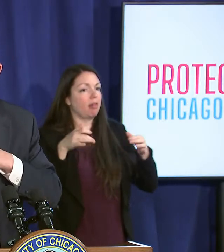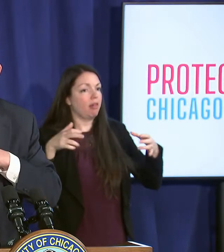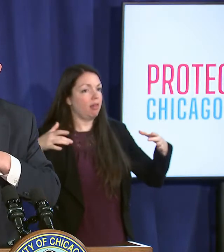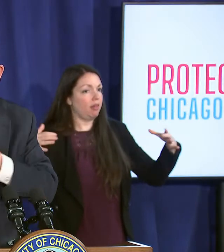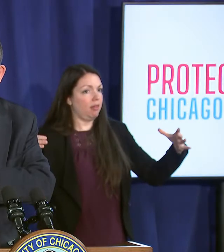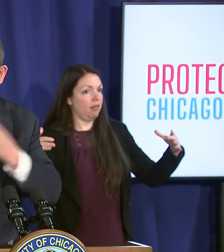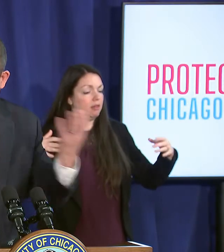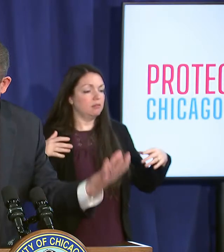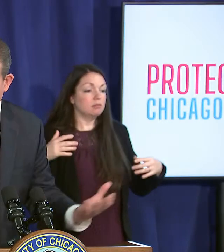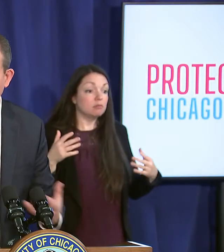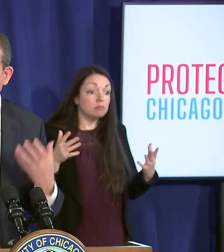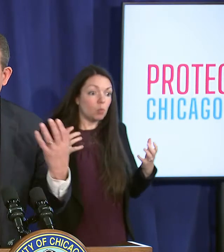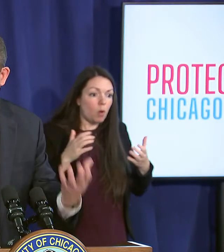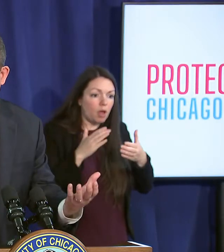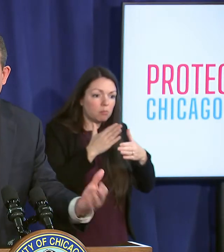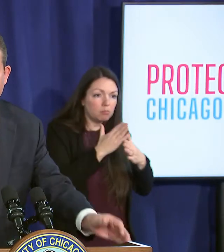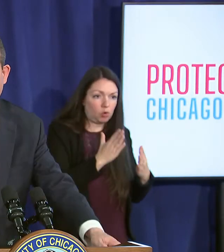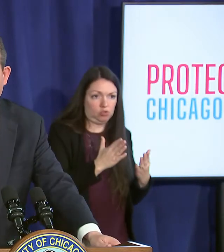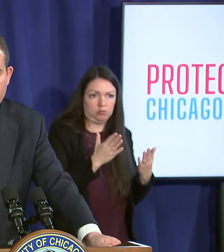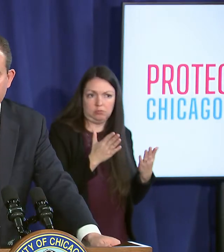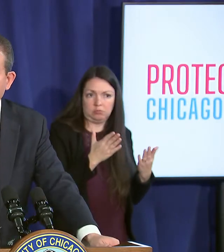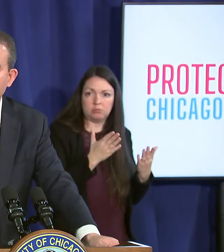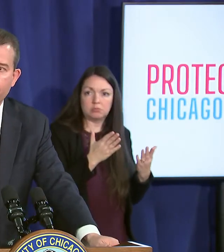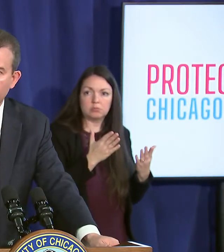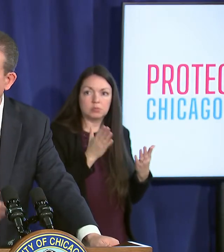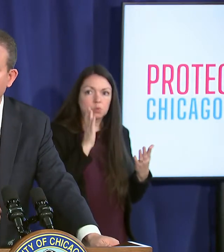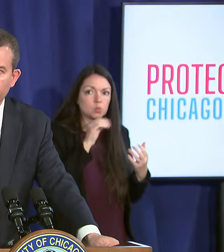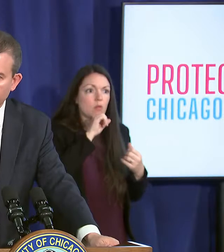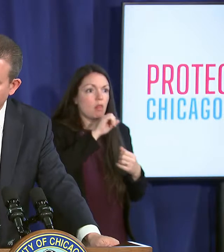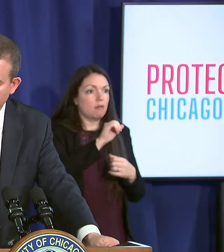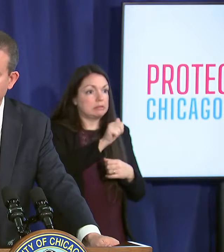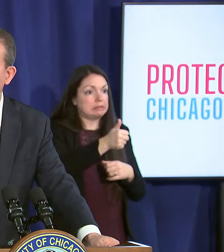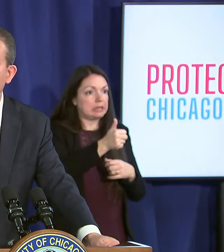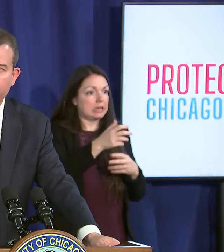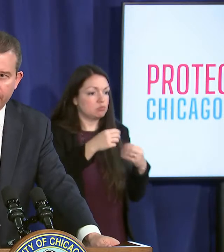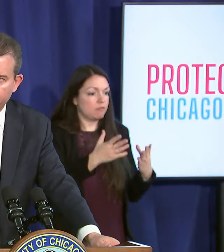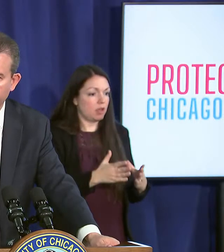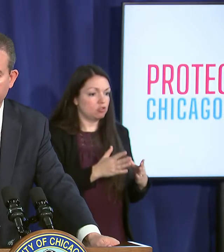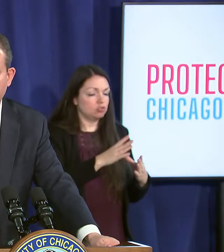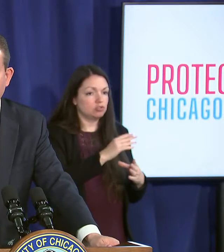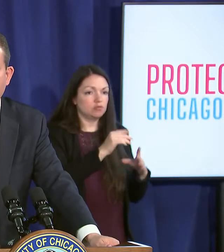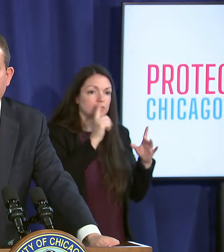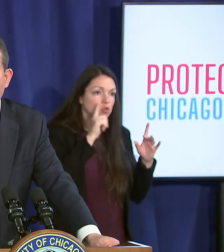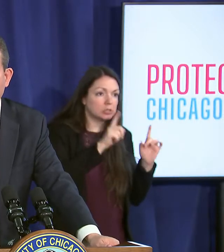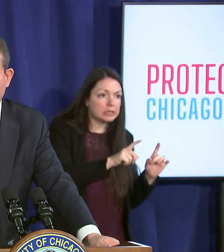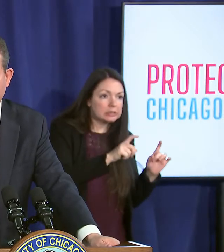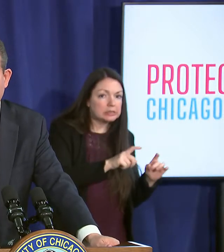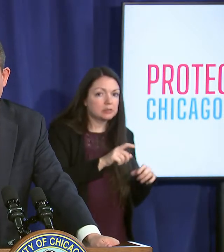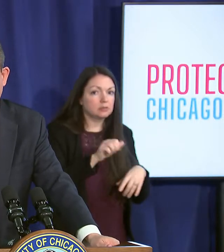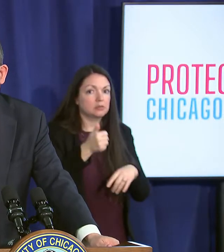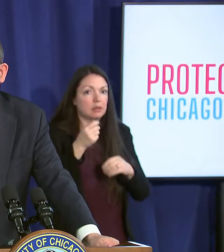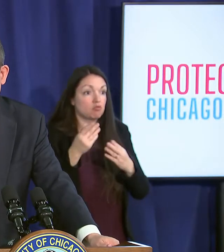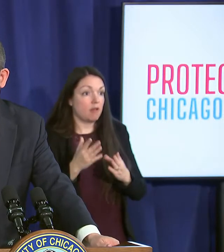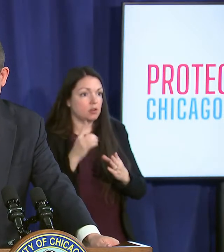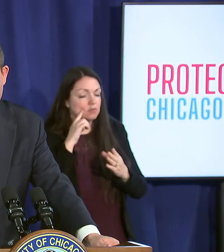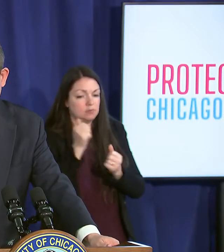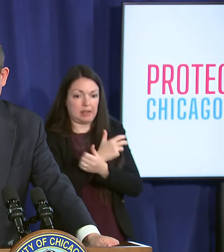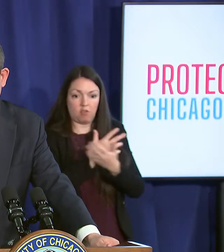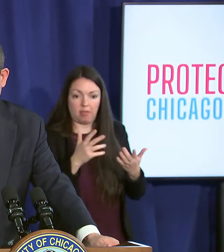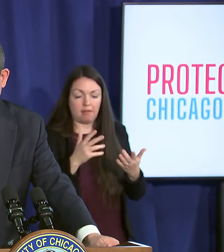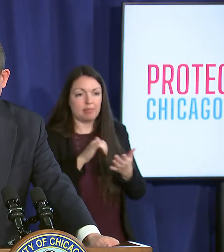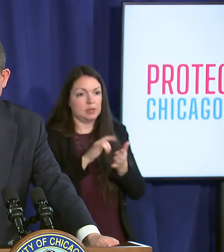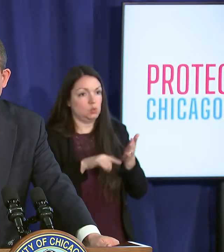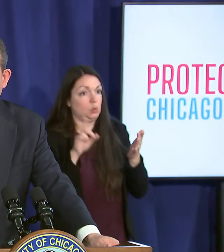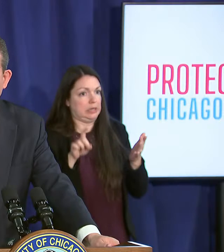that, we want partners. I would love to have, 10 providers of testing, 10 providers of everything. That's what we need at this